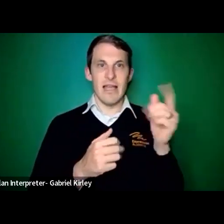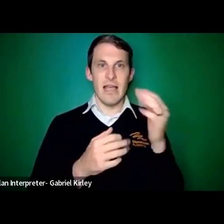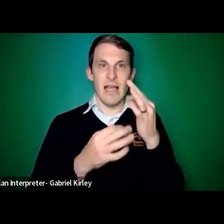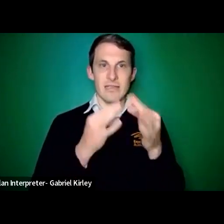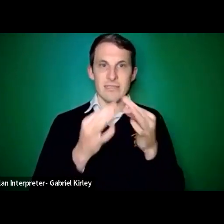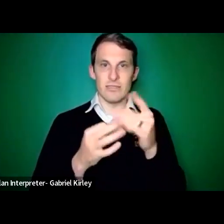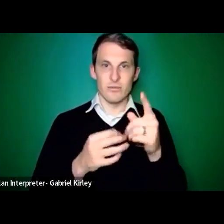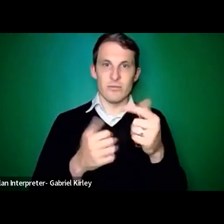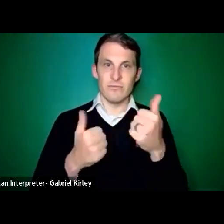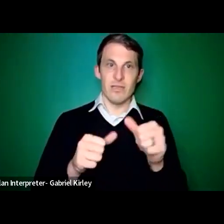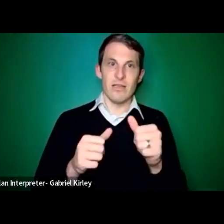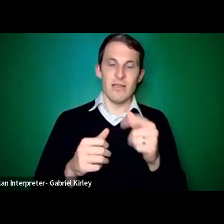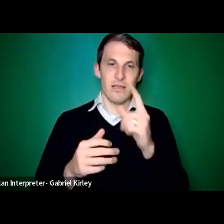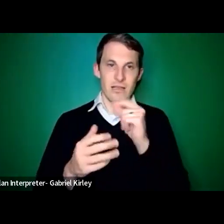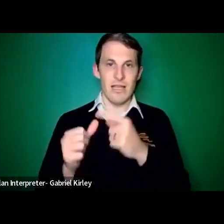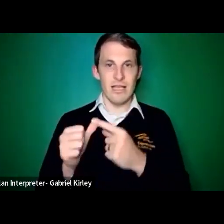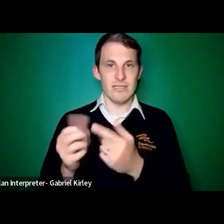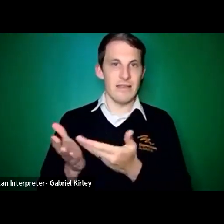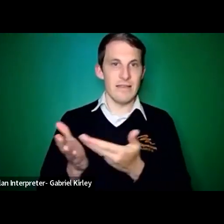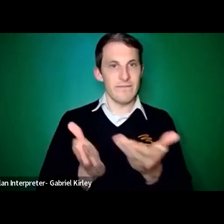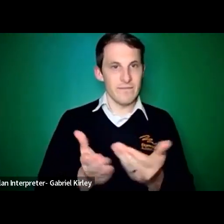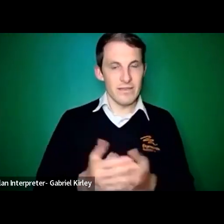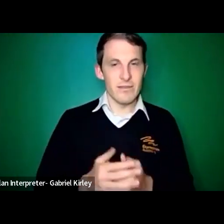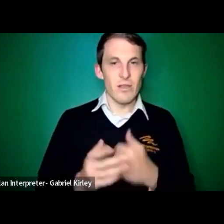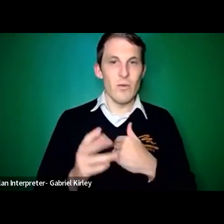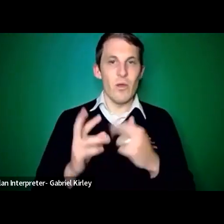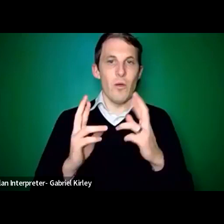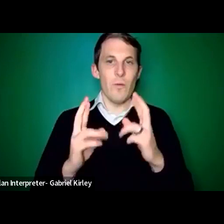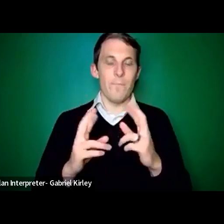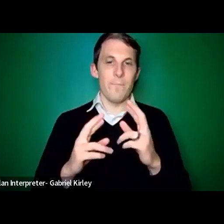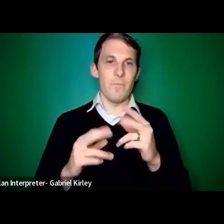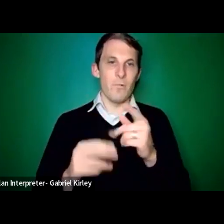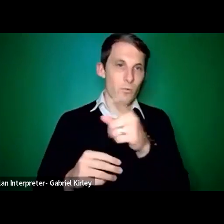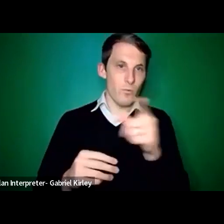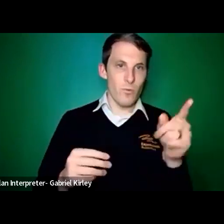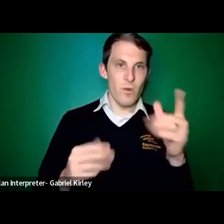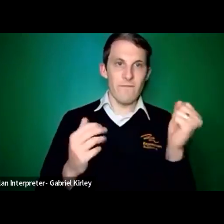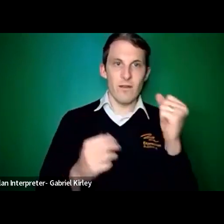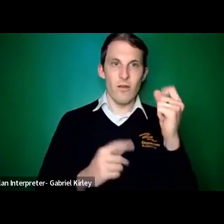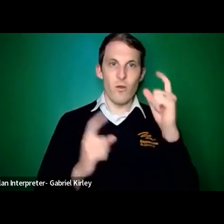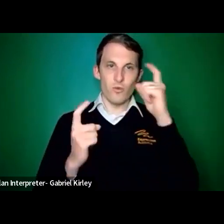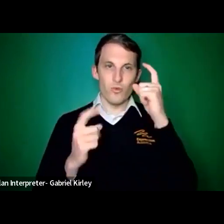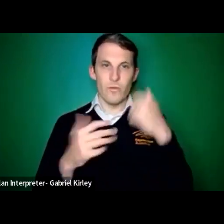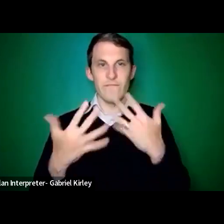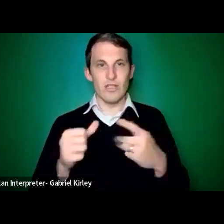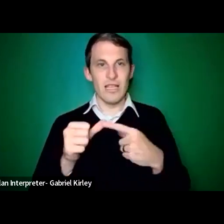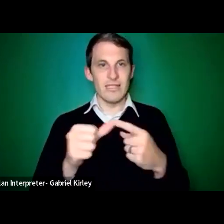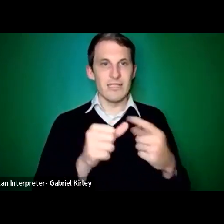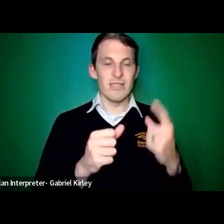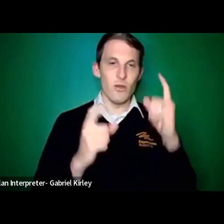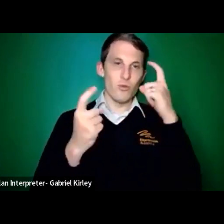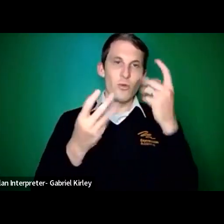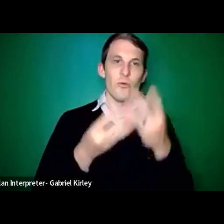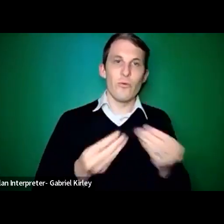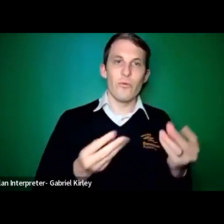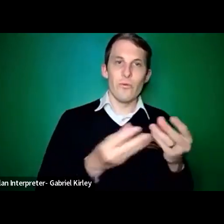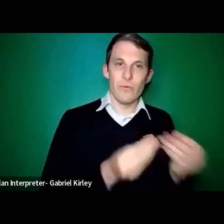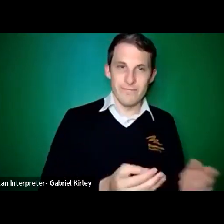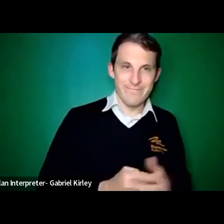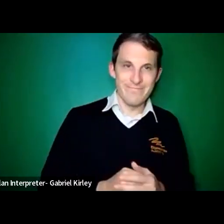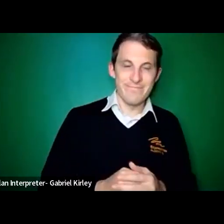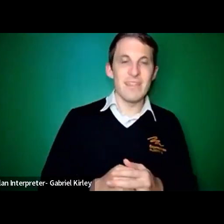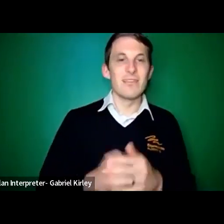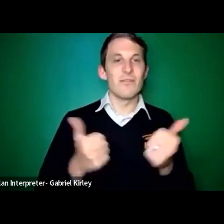to elicit answers from us, which we hope answer and allay a lot of the concerns of the people in our community. Again, our thanks to you